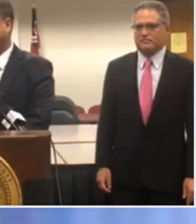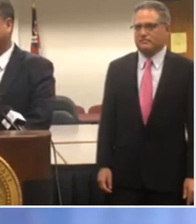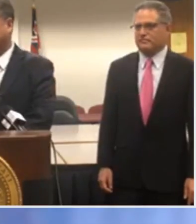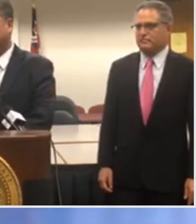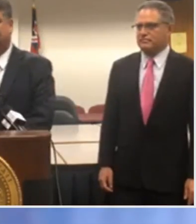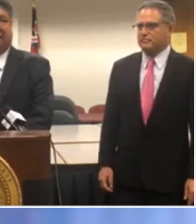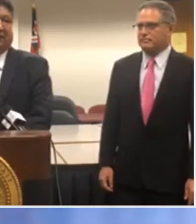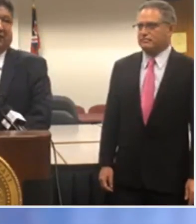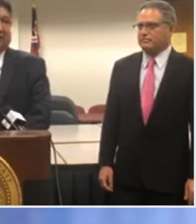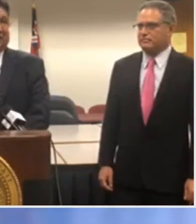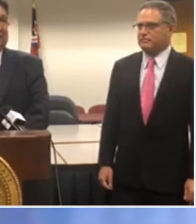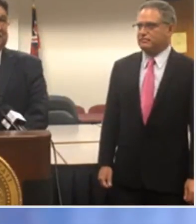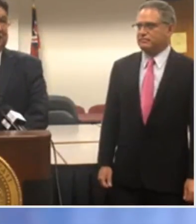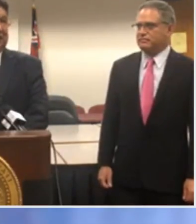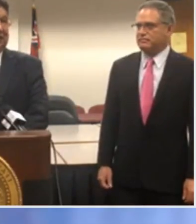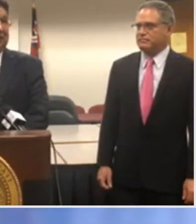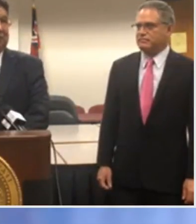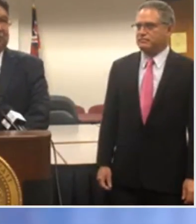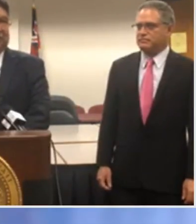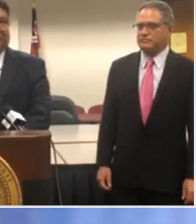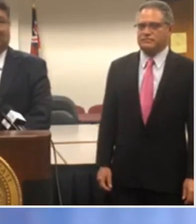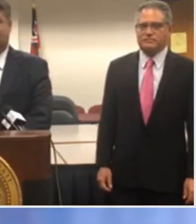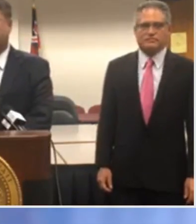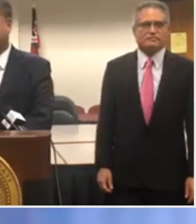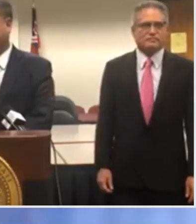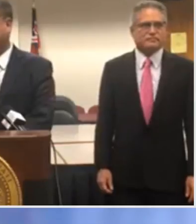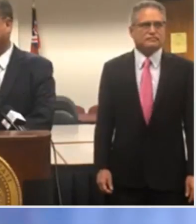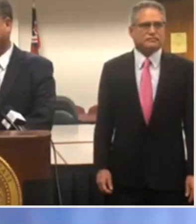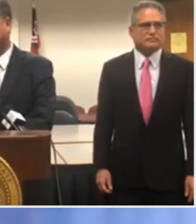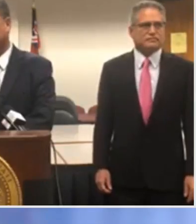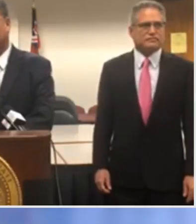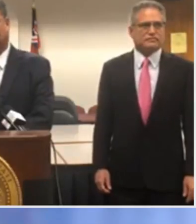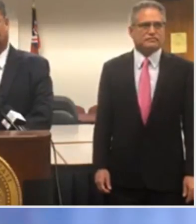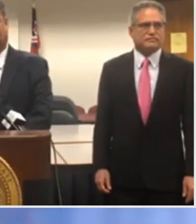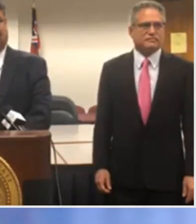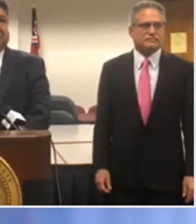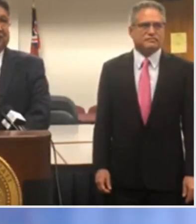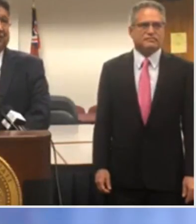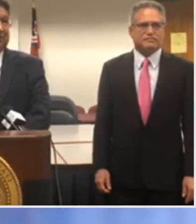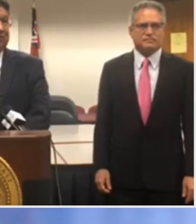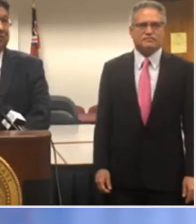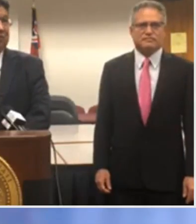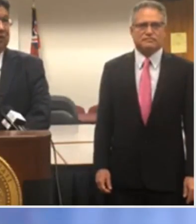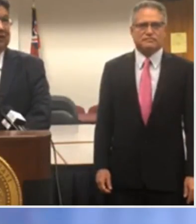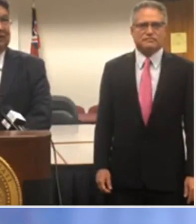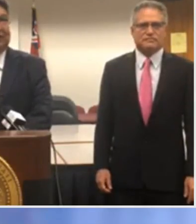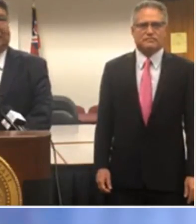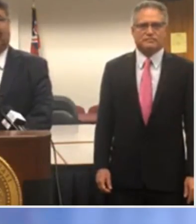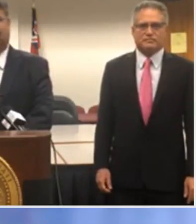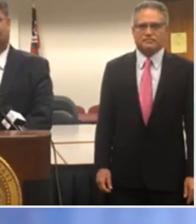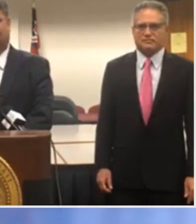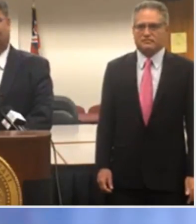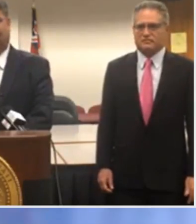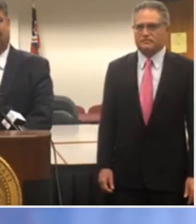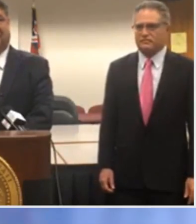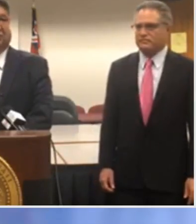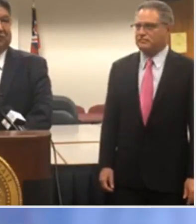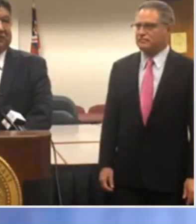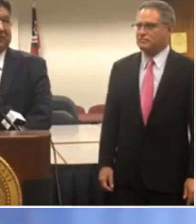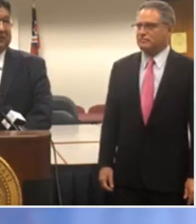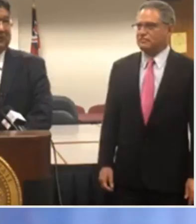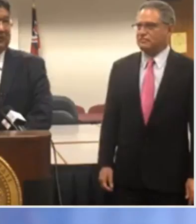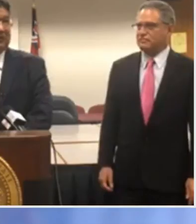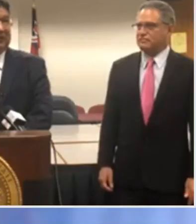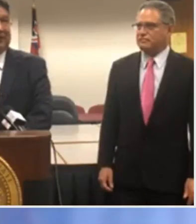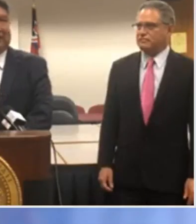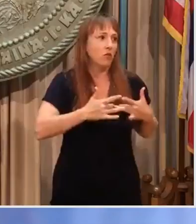and interacting. And that just is not an appropriate solution for how the legislature should work. And led us